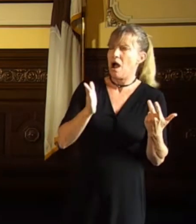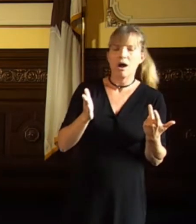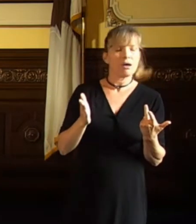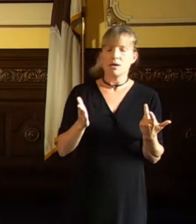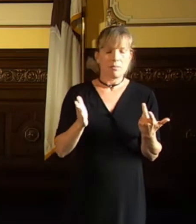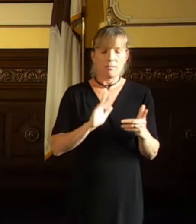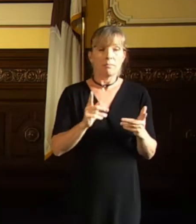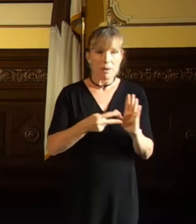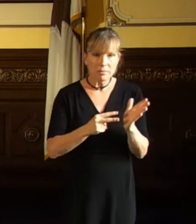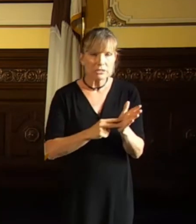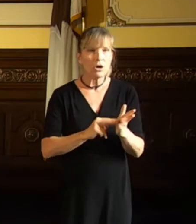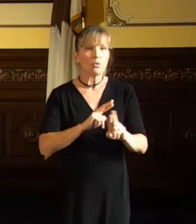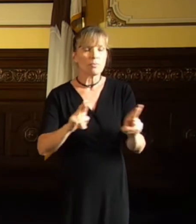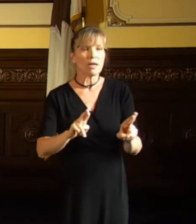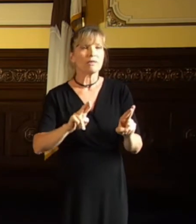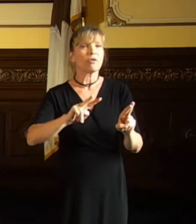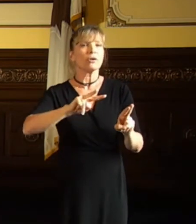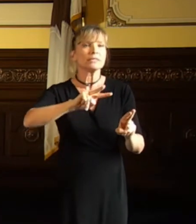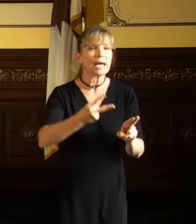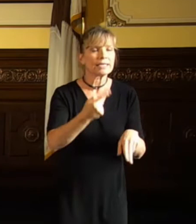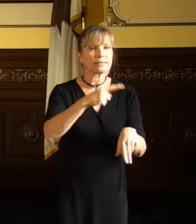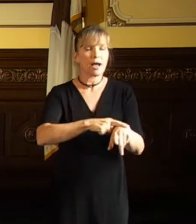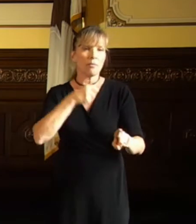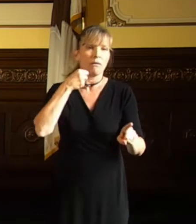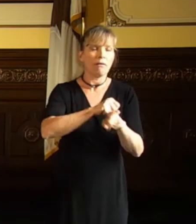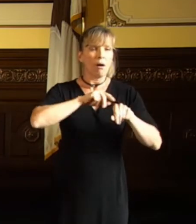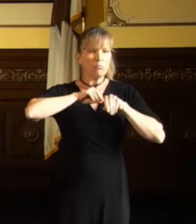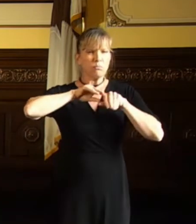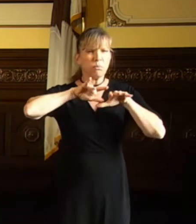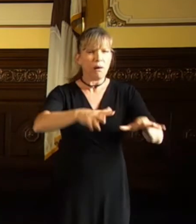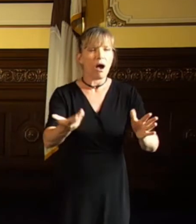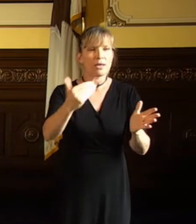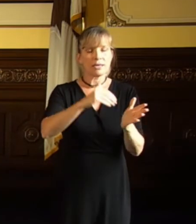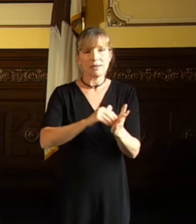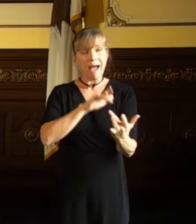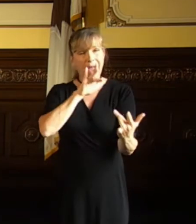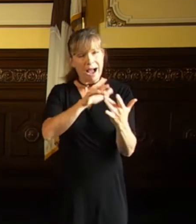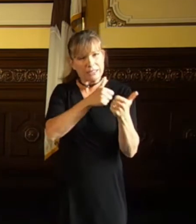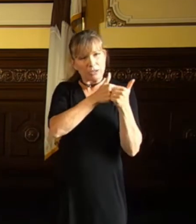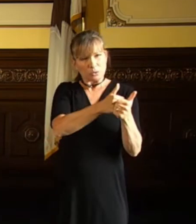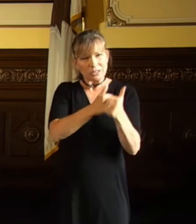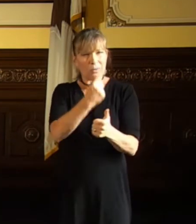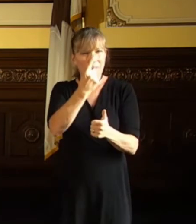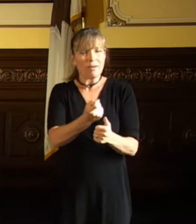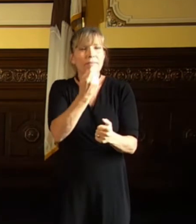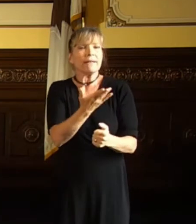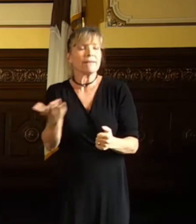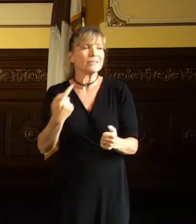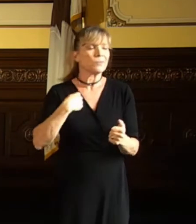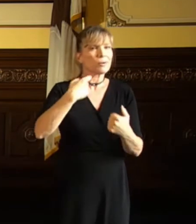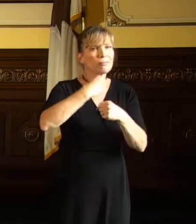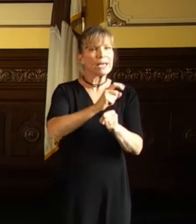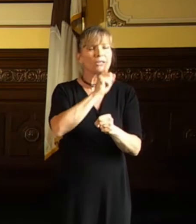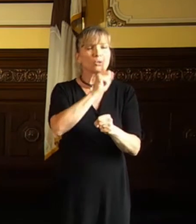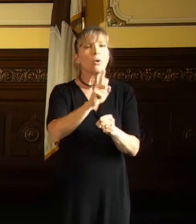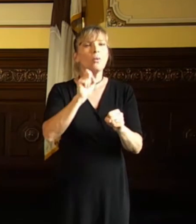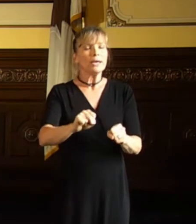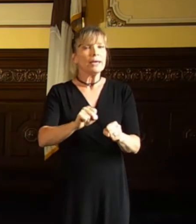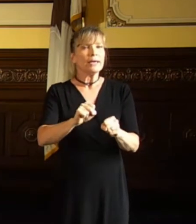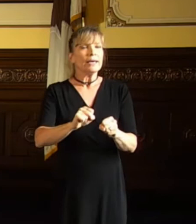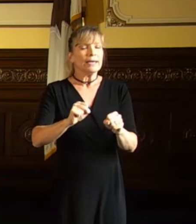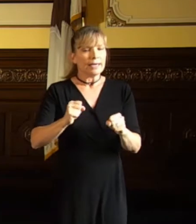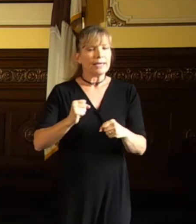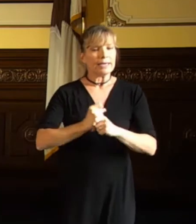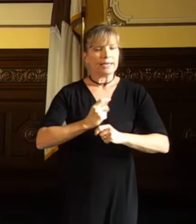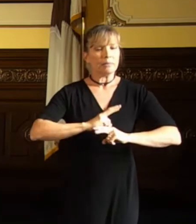be ready for the potential of a surge. Contact tracing is just one of many items that we're making sure that we keep